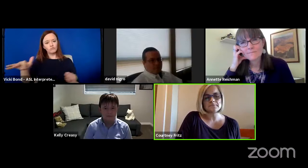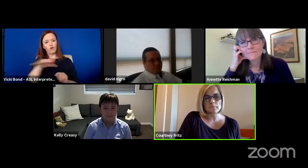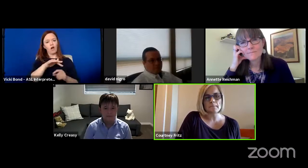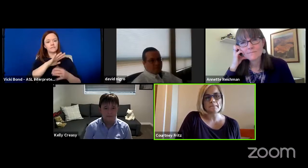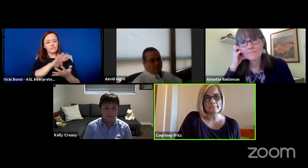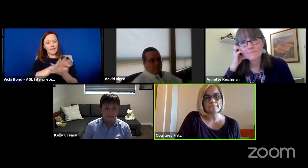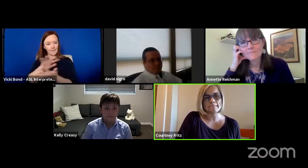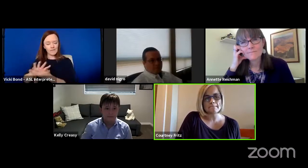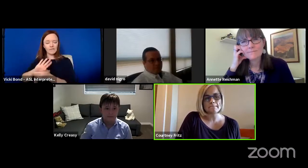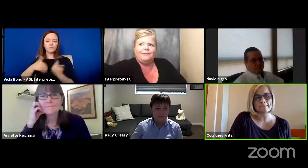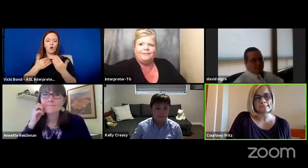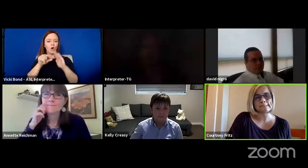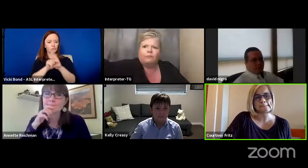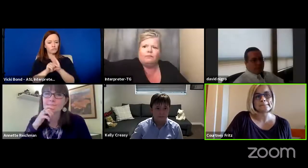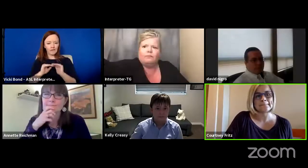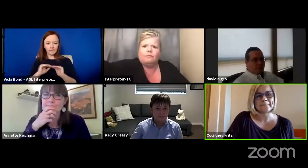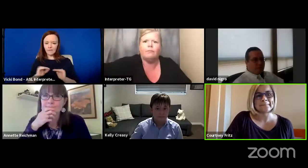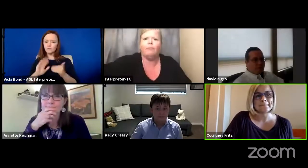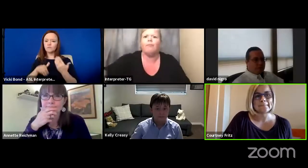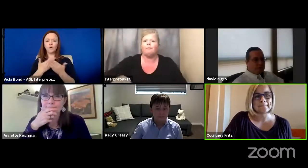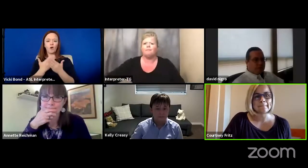services.